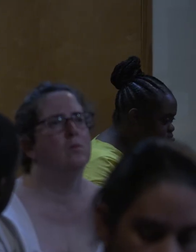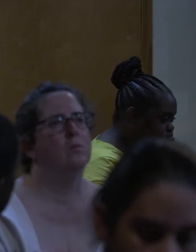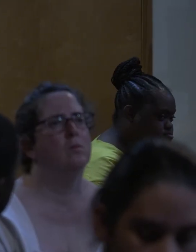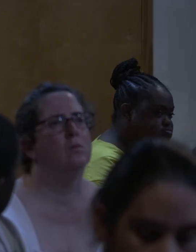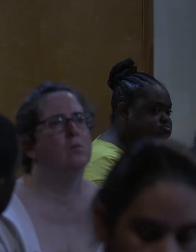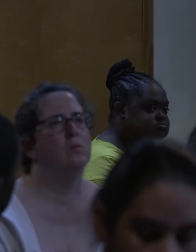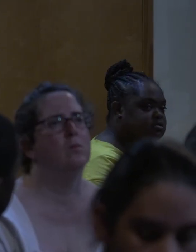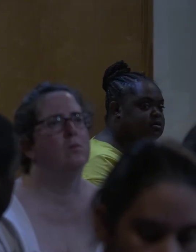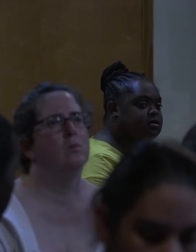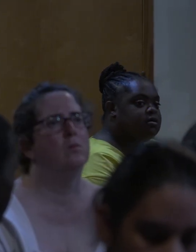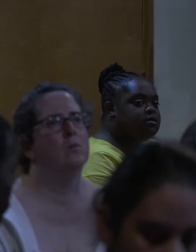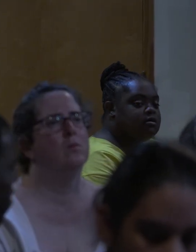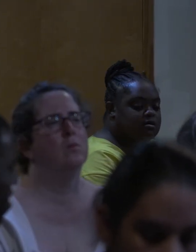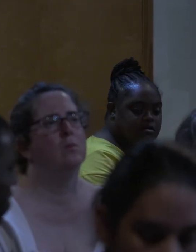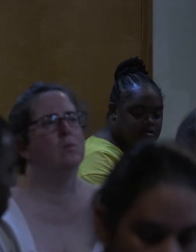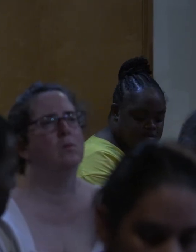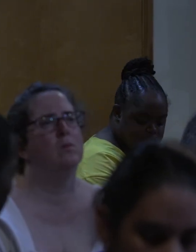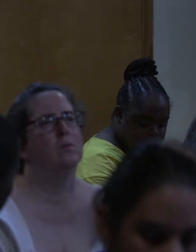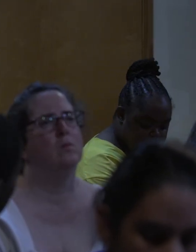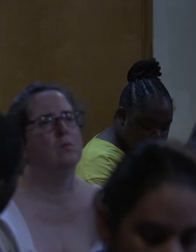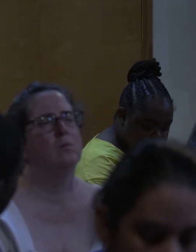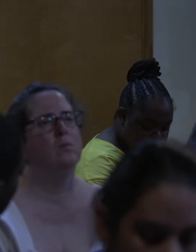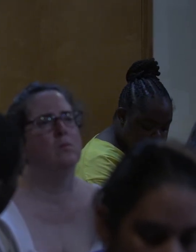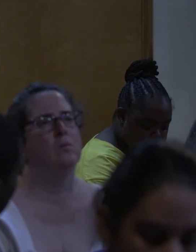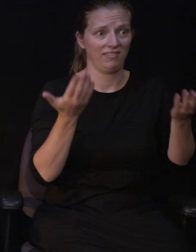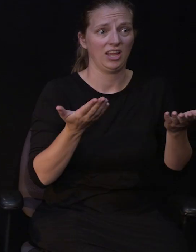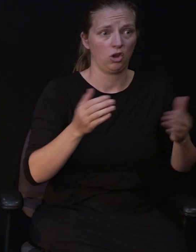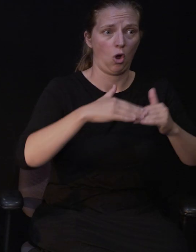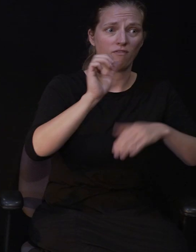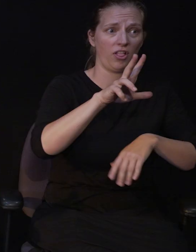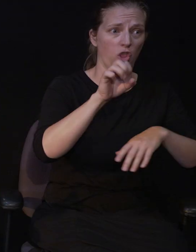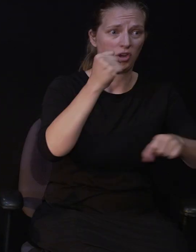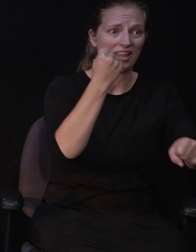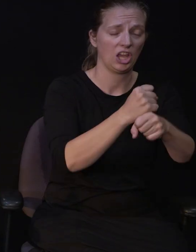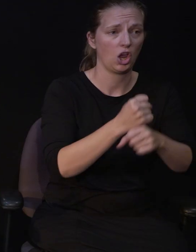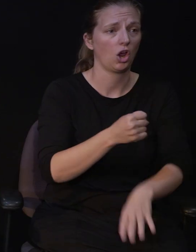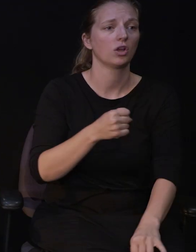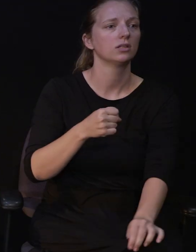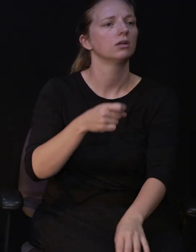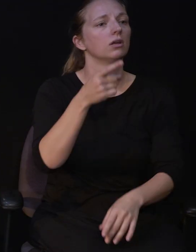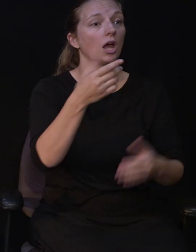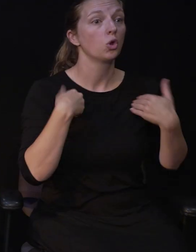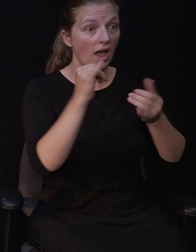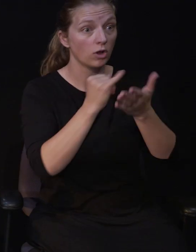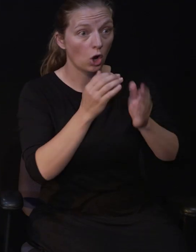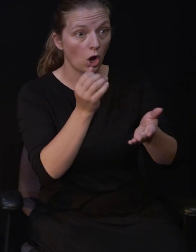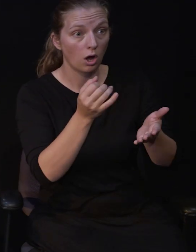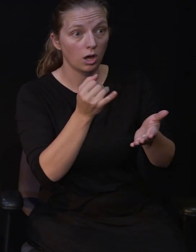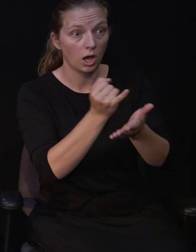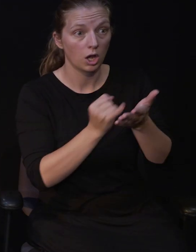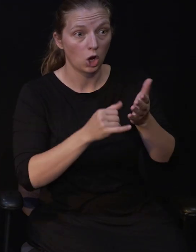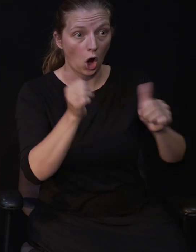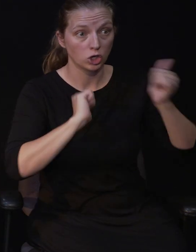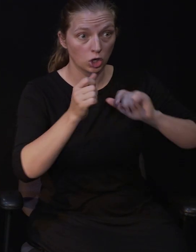Really? Yeah, right. Is that right? I've been here over 30 years, right? And you're having an art show soon, right? Yeah.